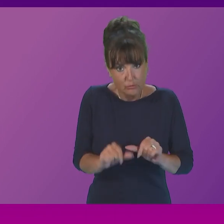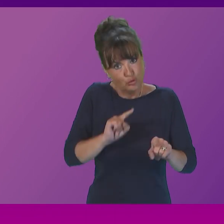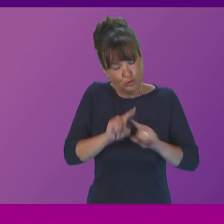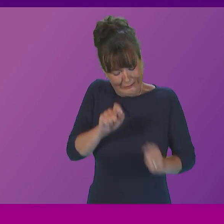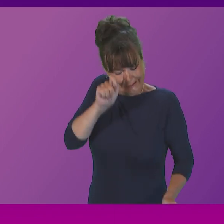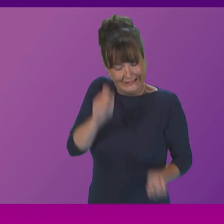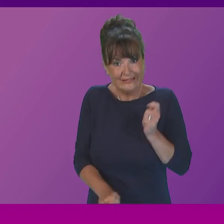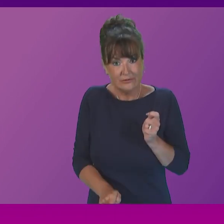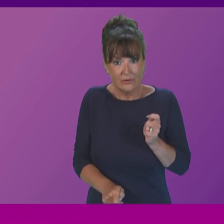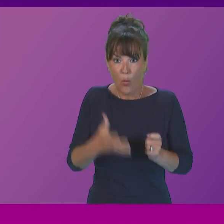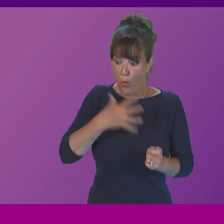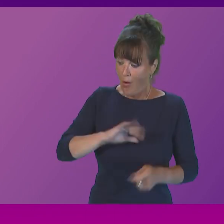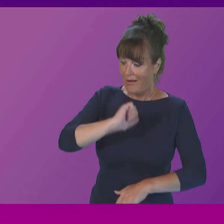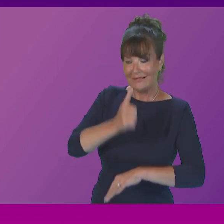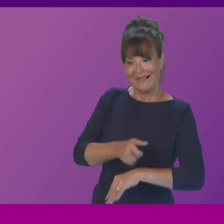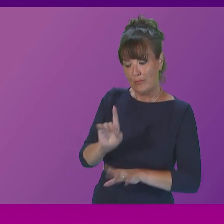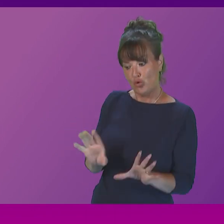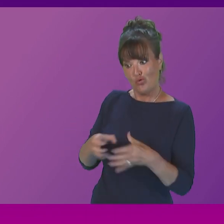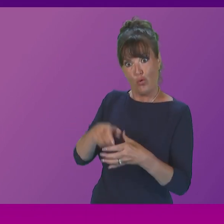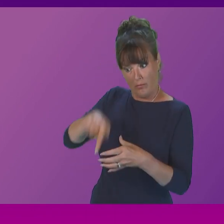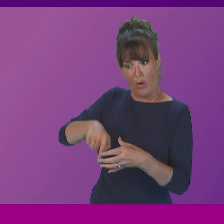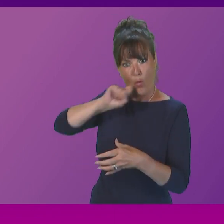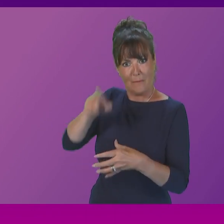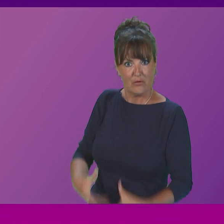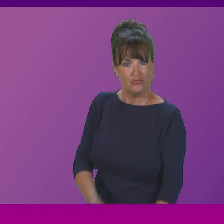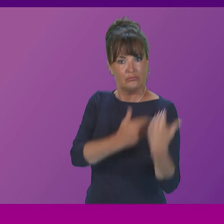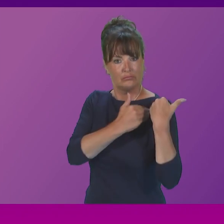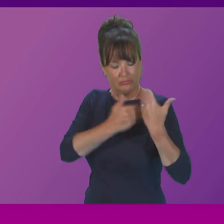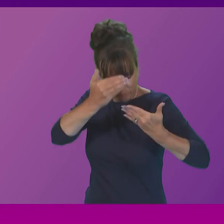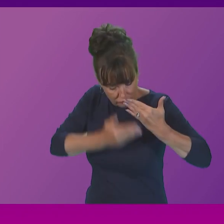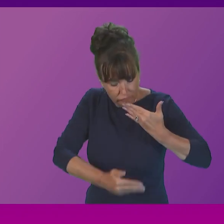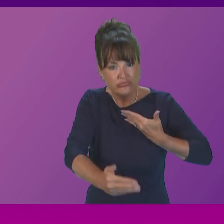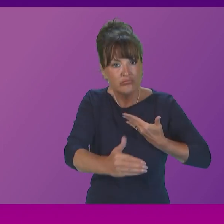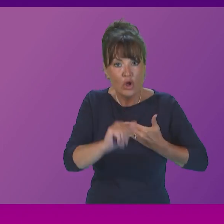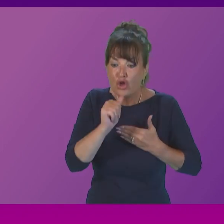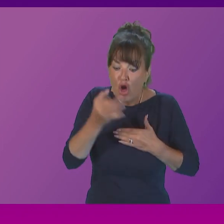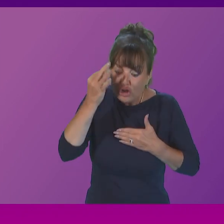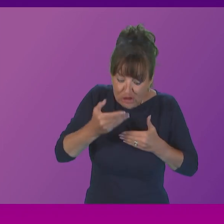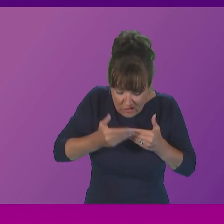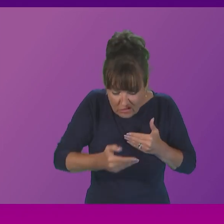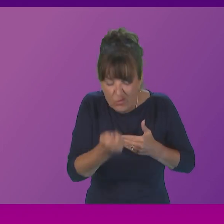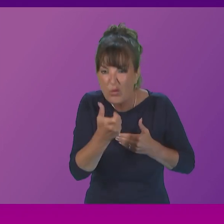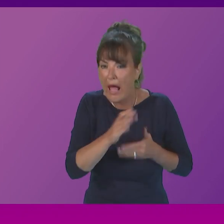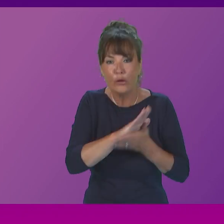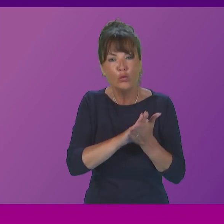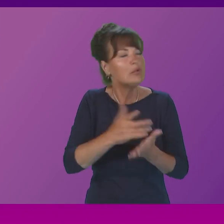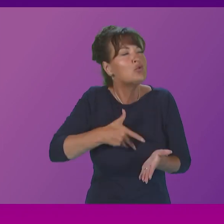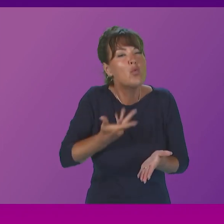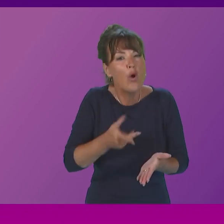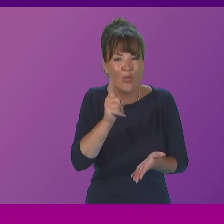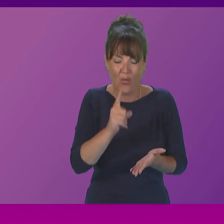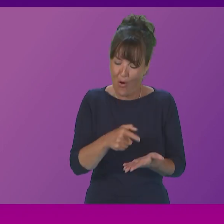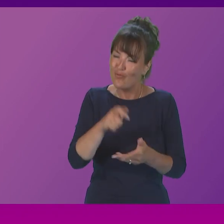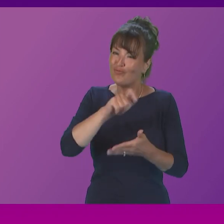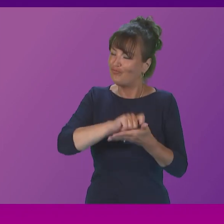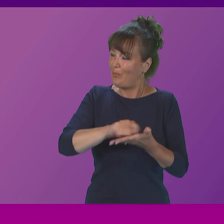will take this work forward to make sure this progress continues. We're not just going to put this report on the shelf and say, job done, far